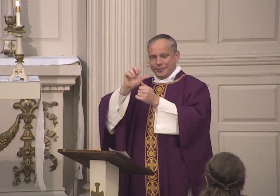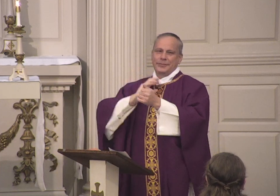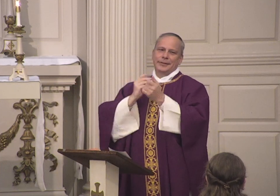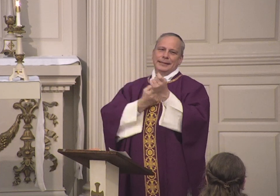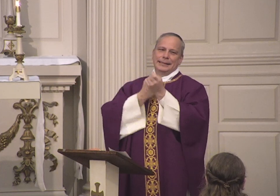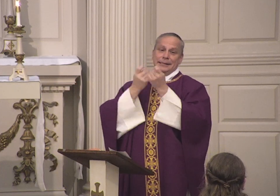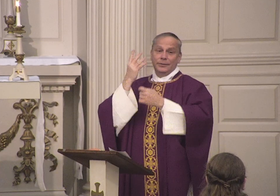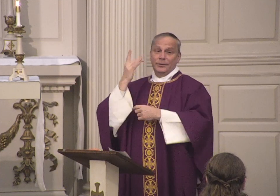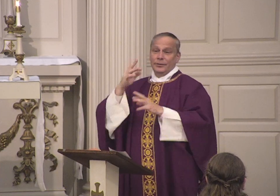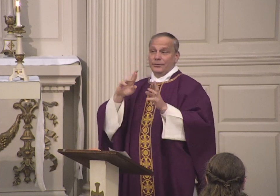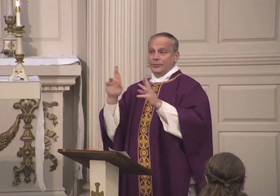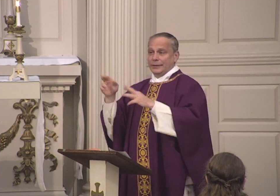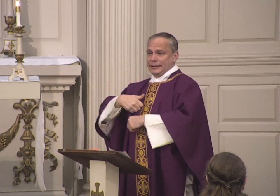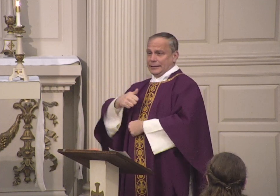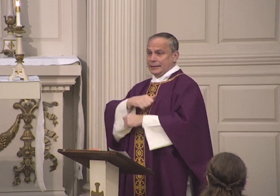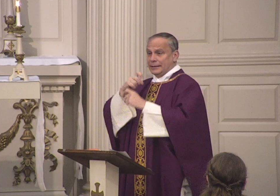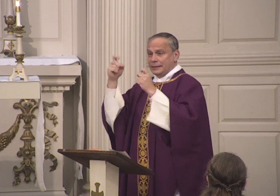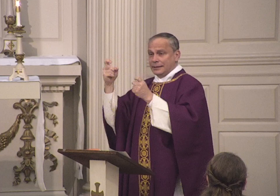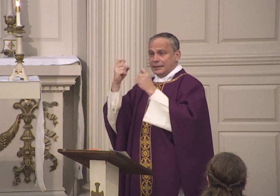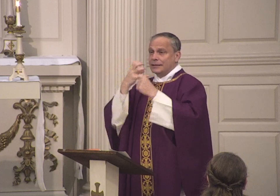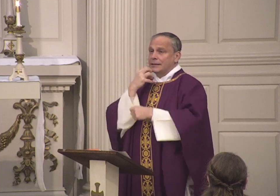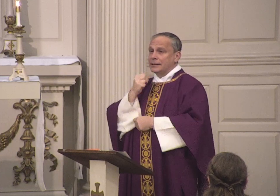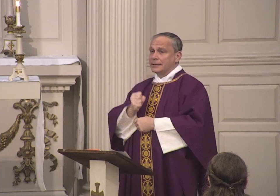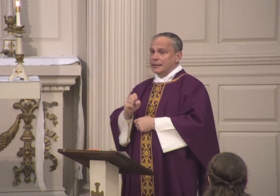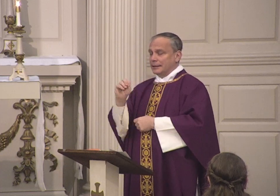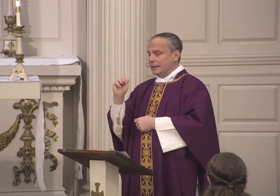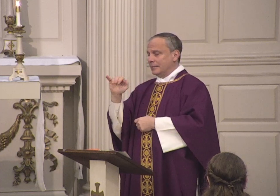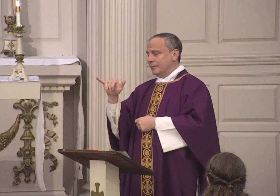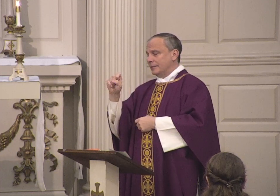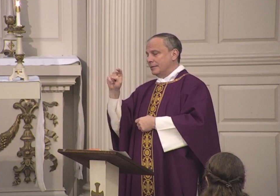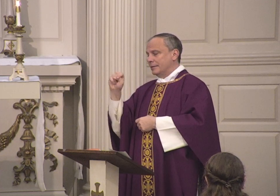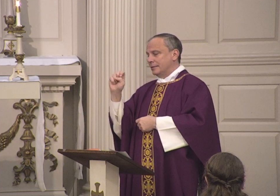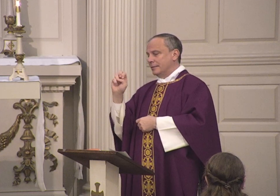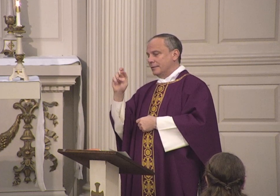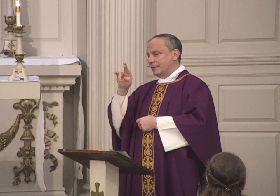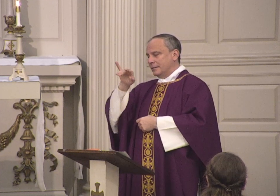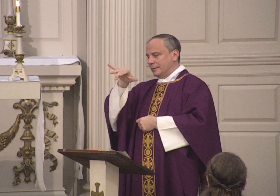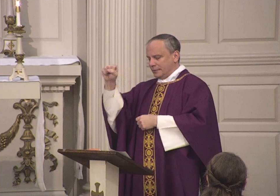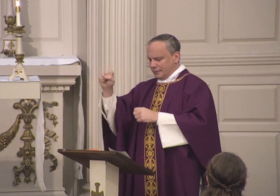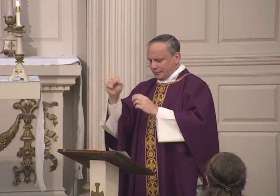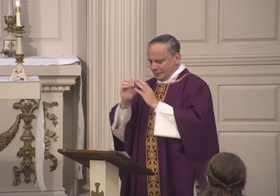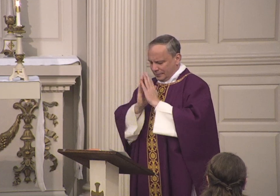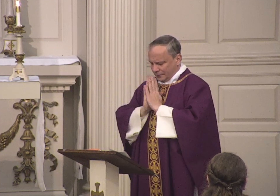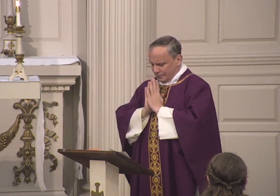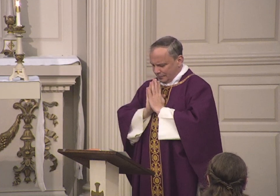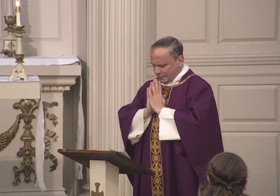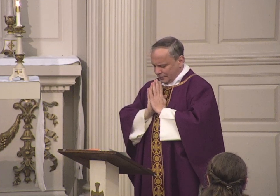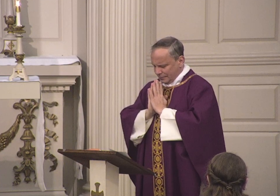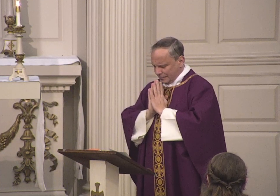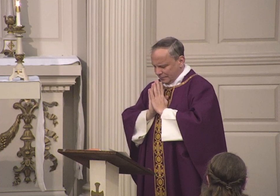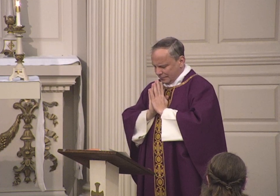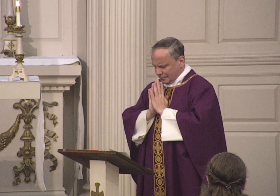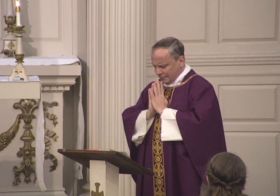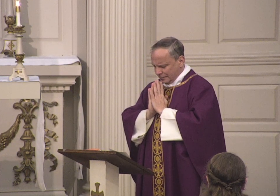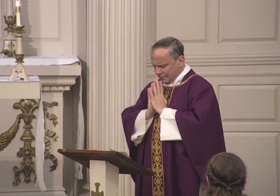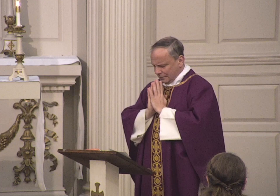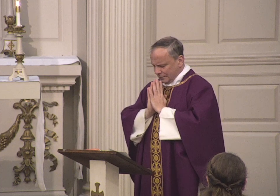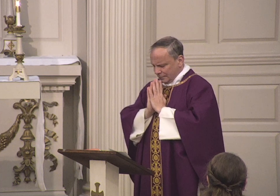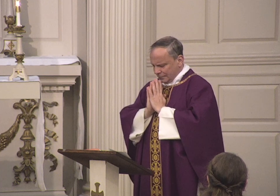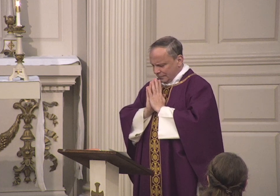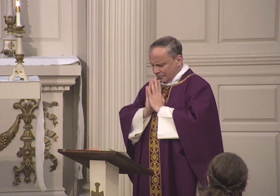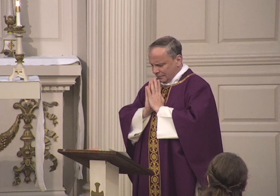Brothers and sisters, let us acknowledge our sins and so prepare ourselves to celebrate the sacred mysteries.